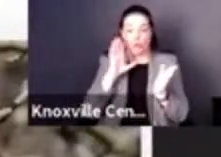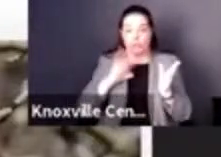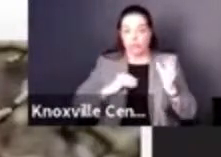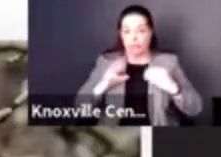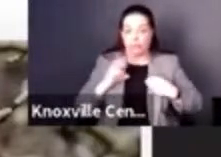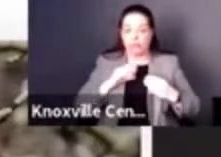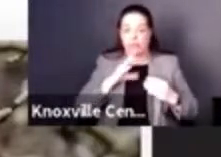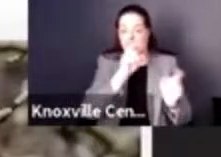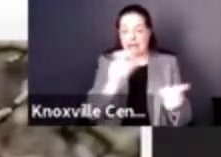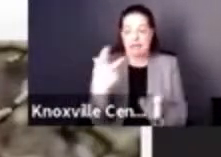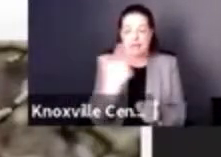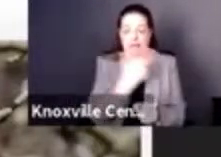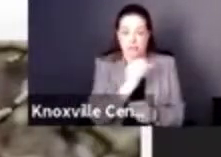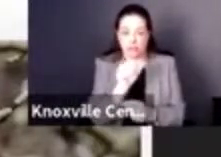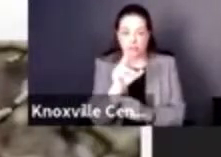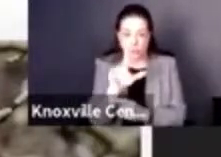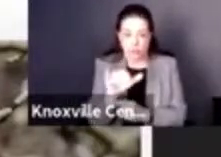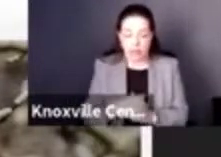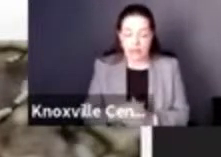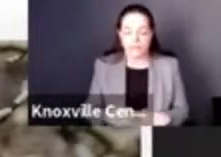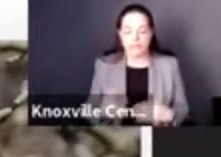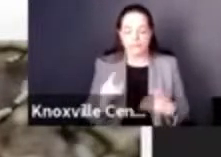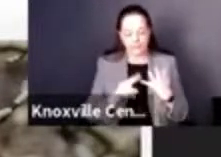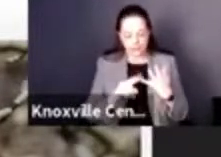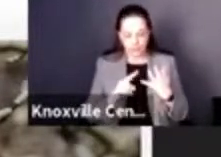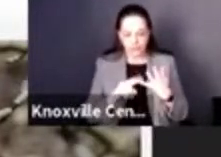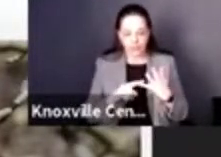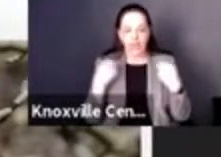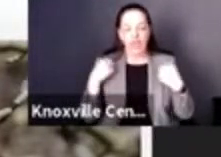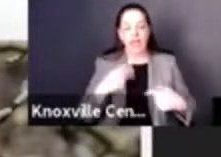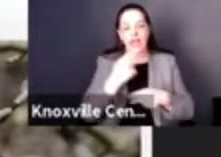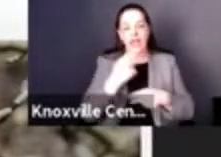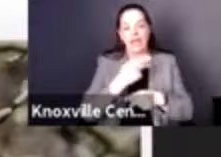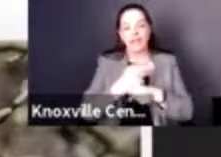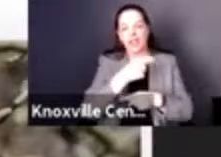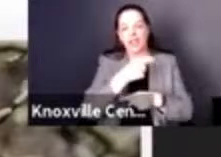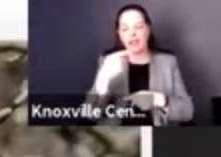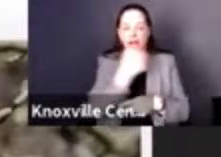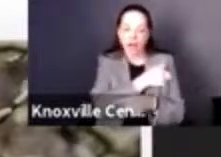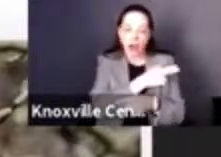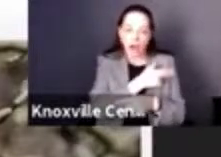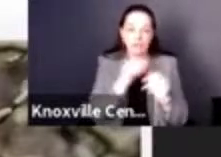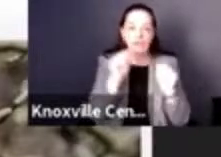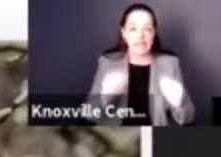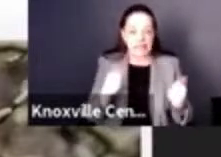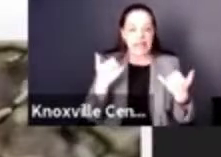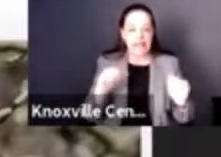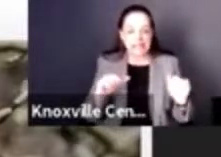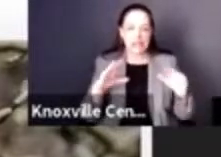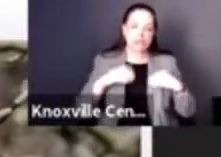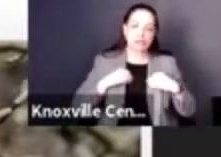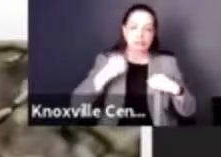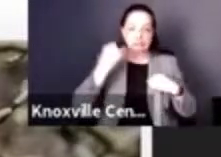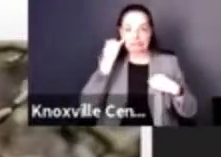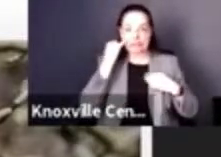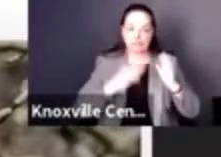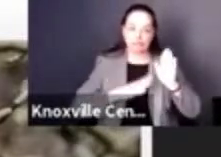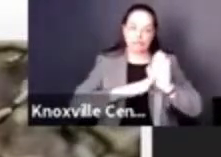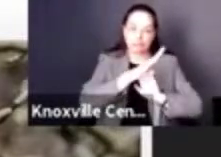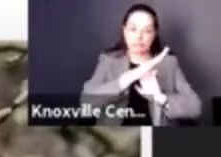supply. Our fourth benchmark, healthcare system capabilities remain within current and forecasted surge